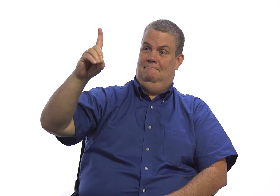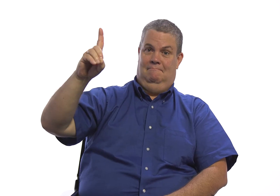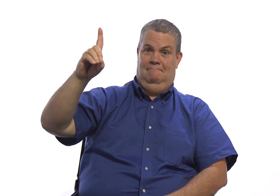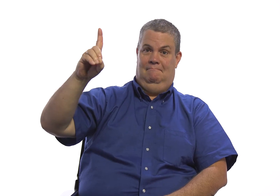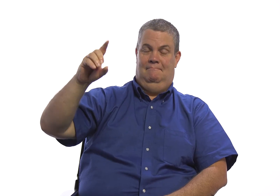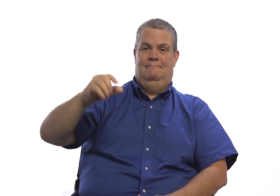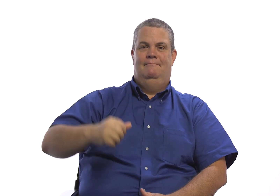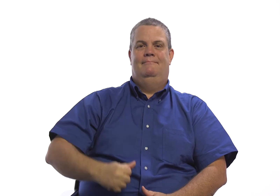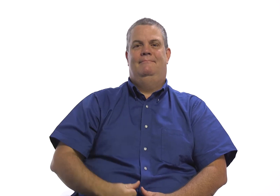D.